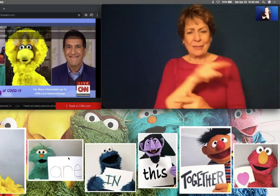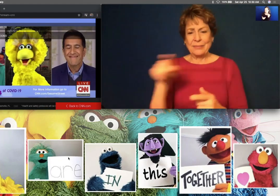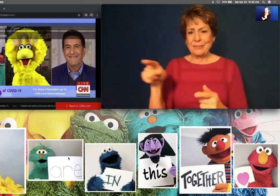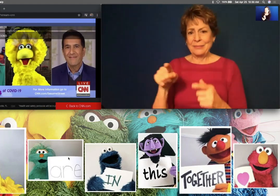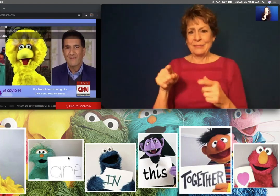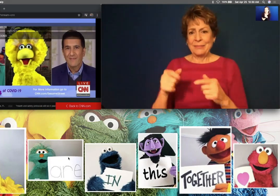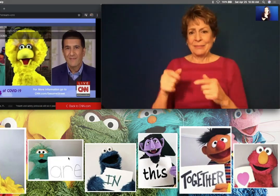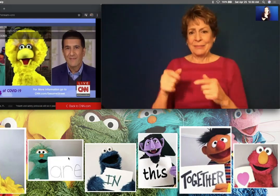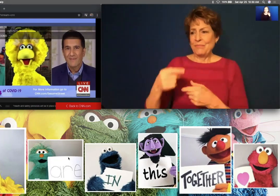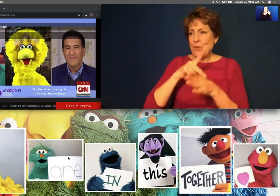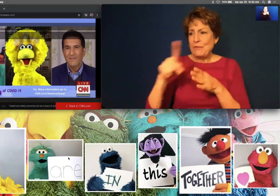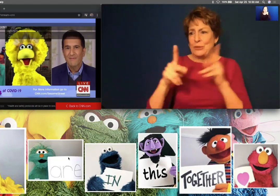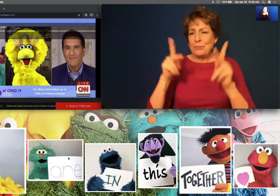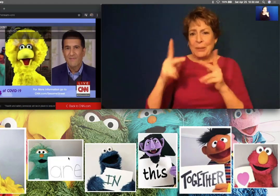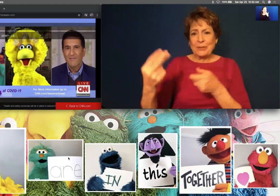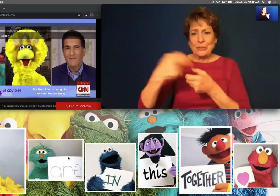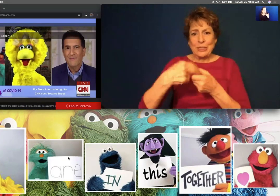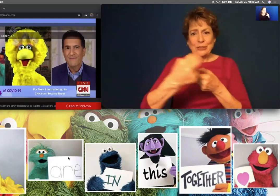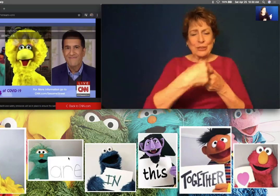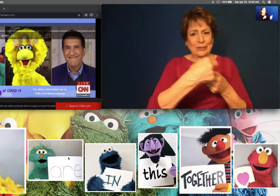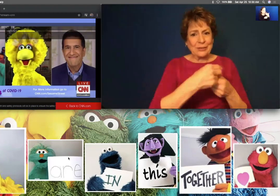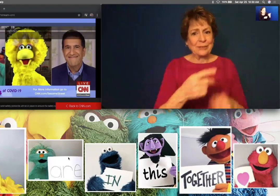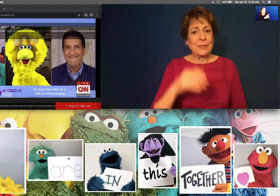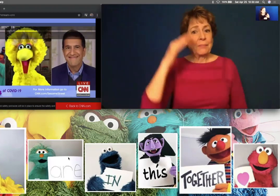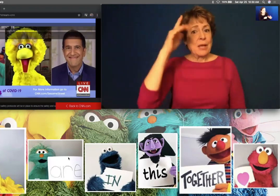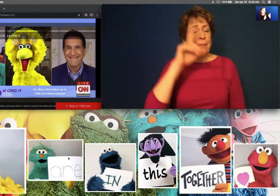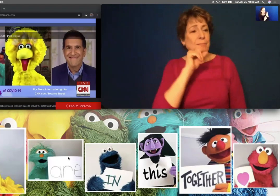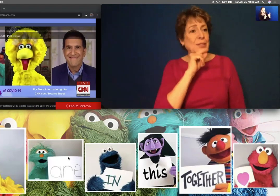that sent in their questions. And thank you to our